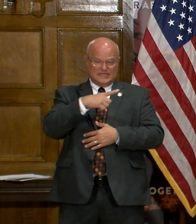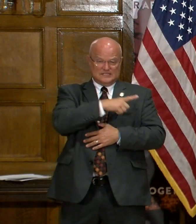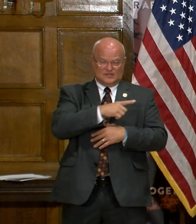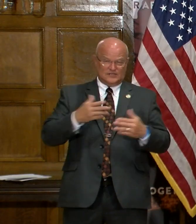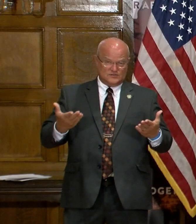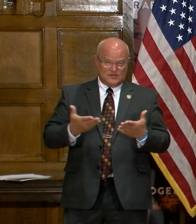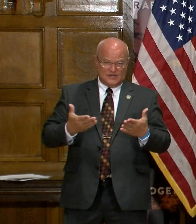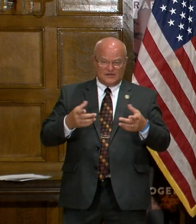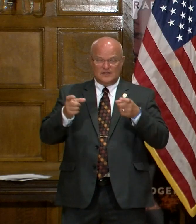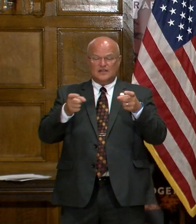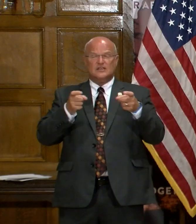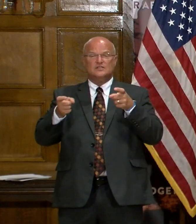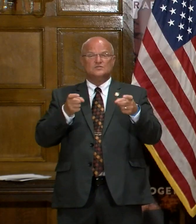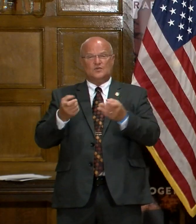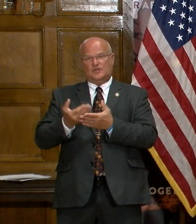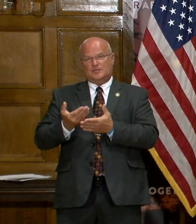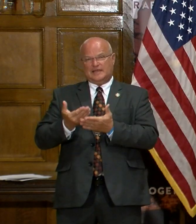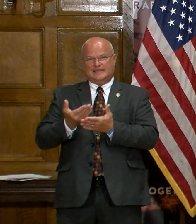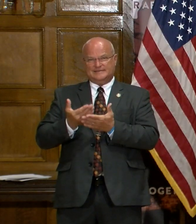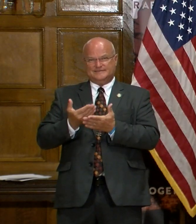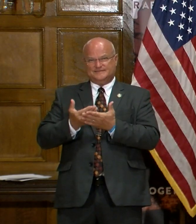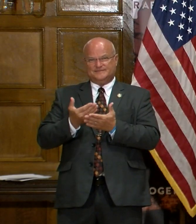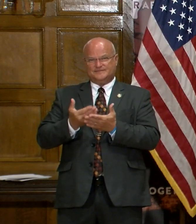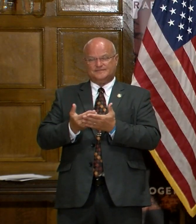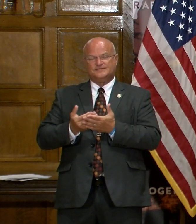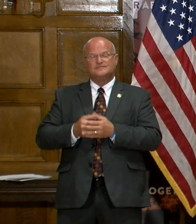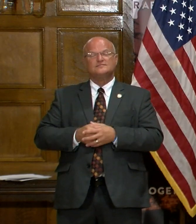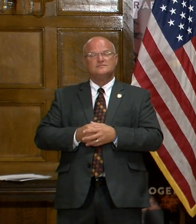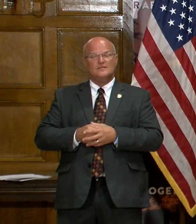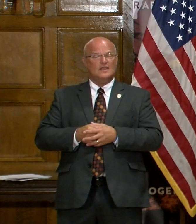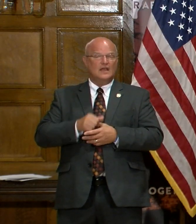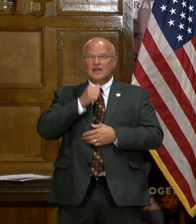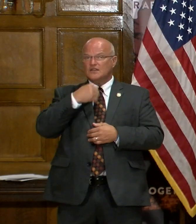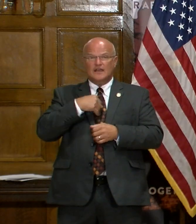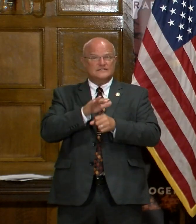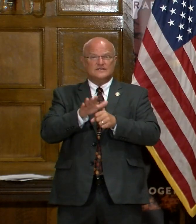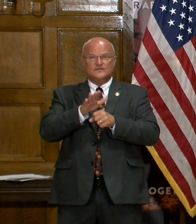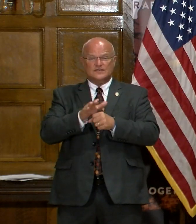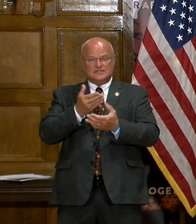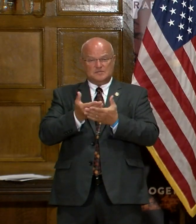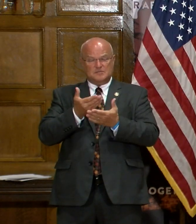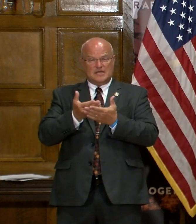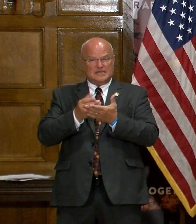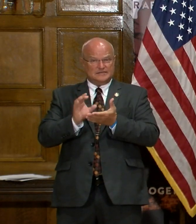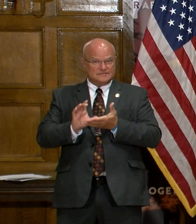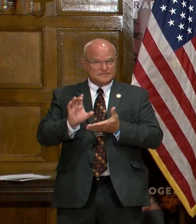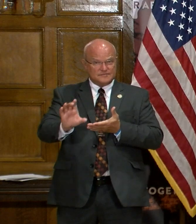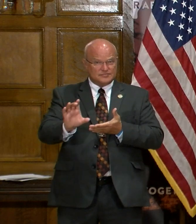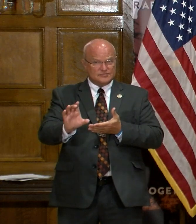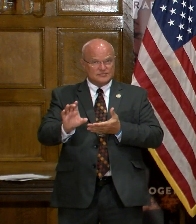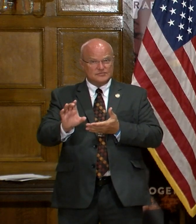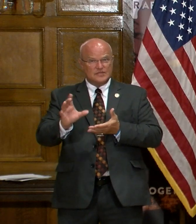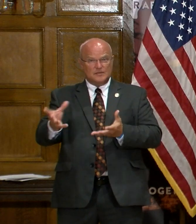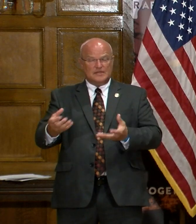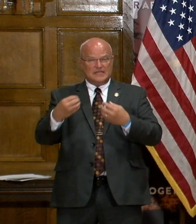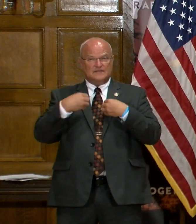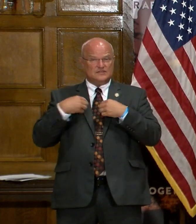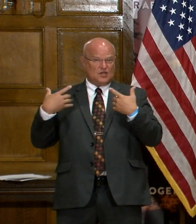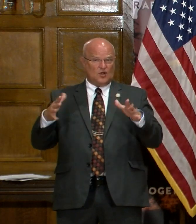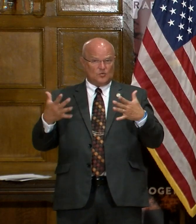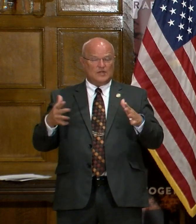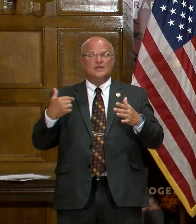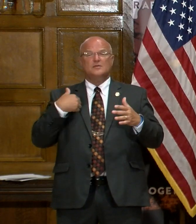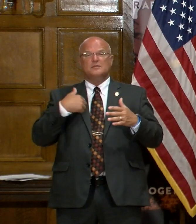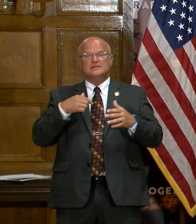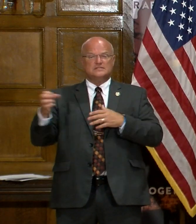Assembly, they control the purse strings. And we don't have sufficient appropriations that have been given to us already,